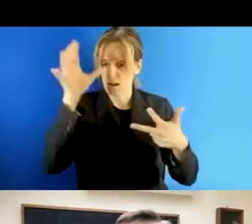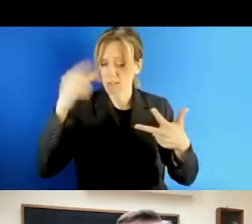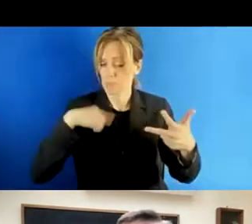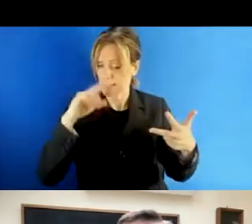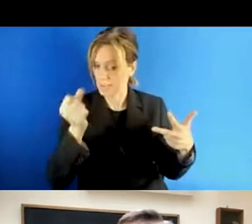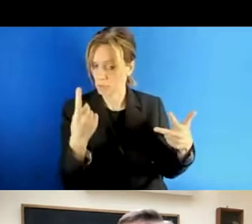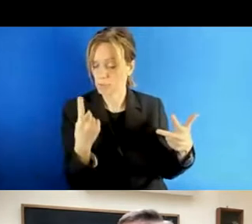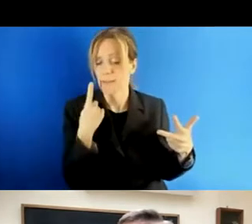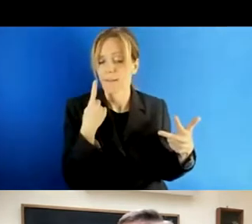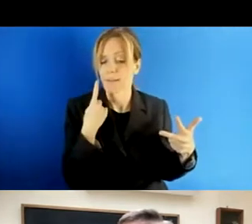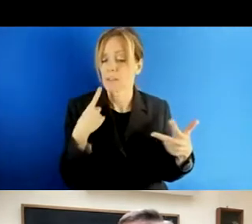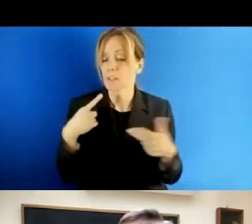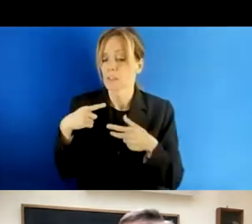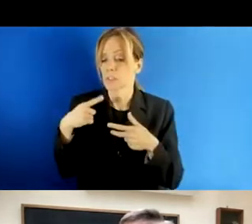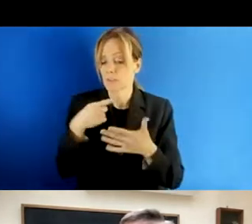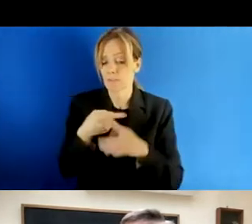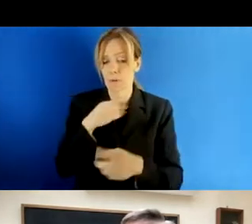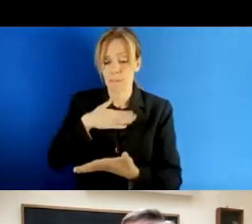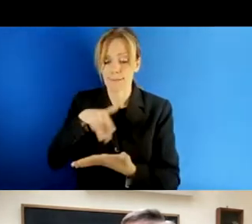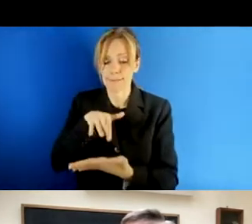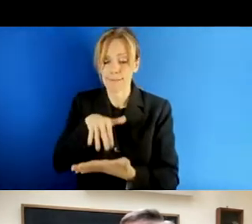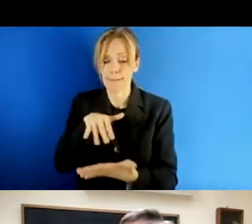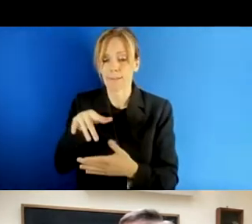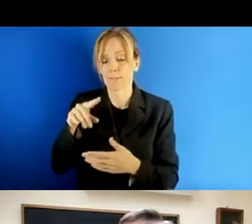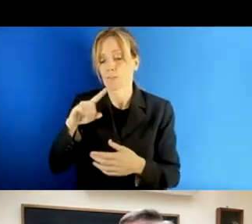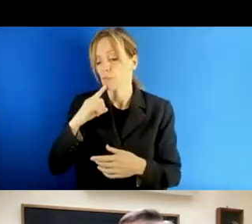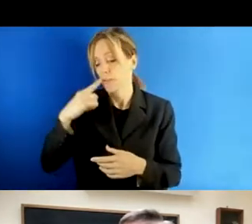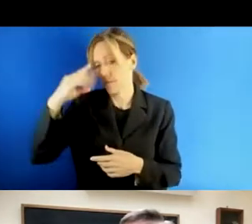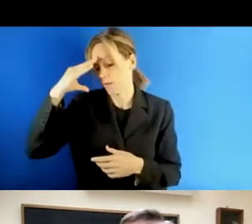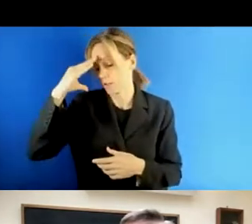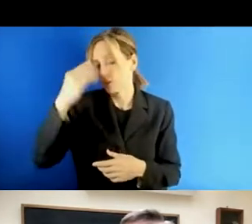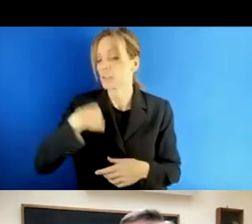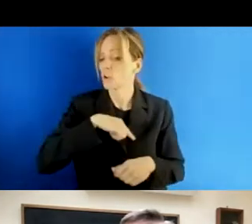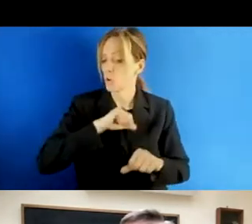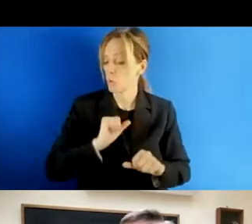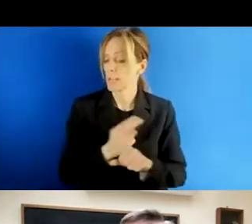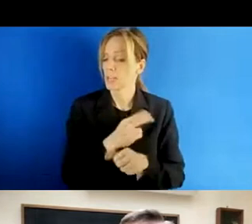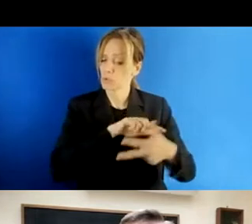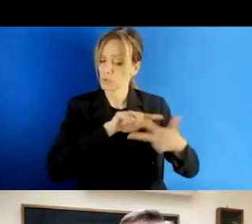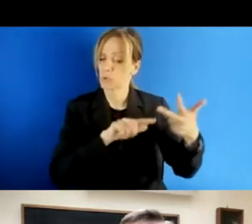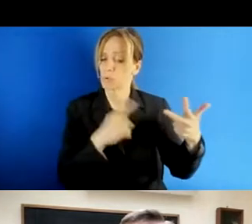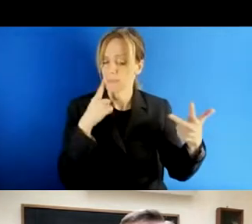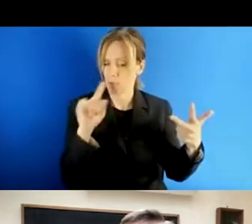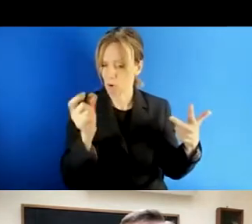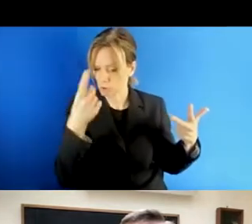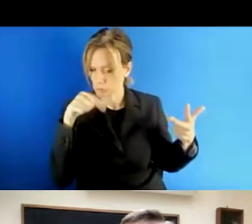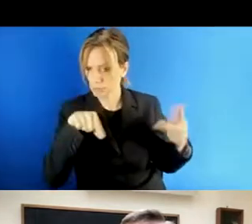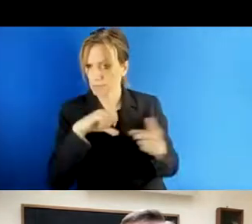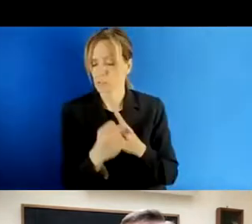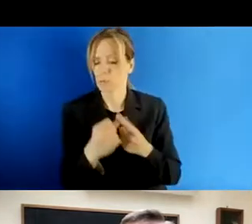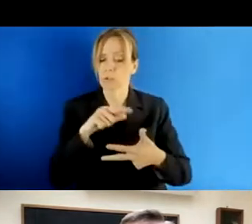my reading of critical consciousness that we can use to make sense of this kind of a situation: critical